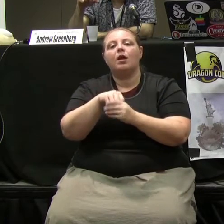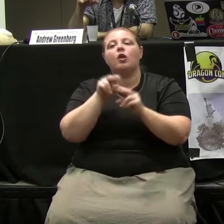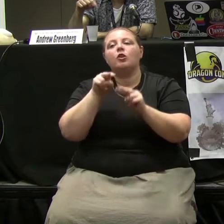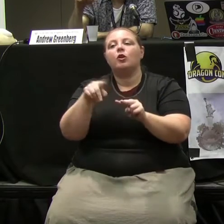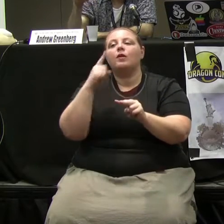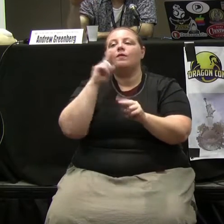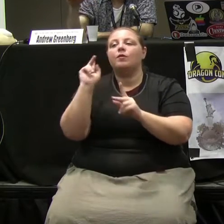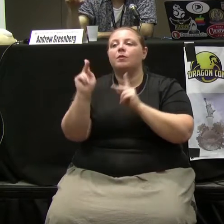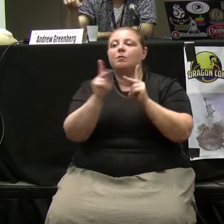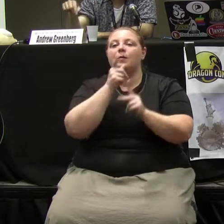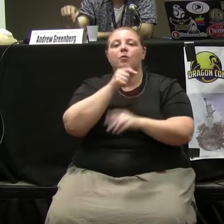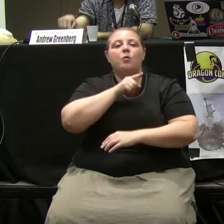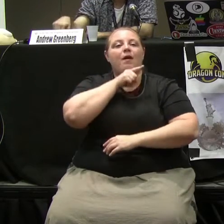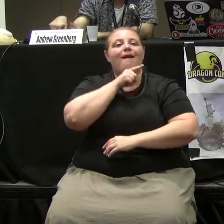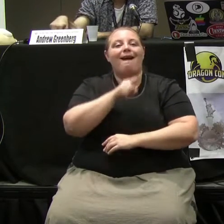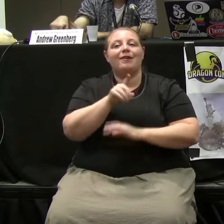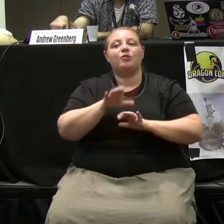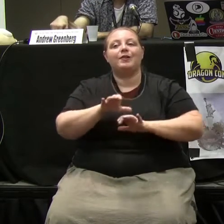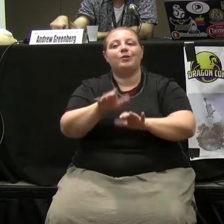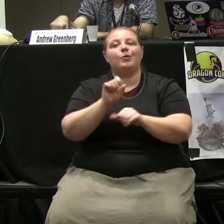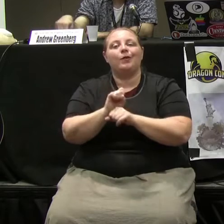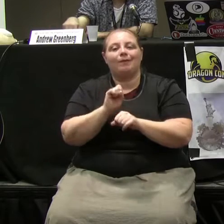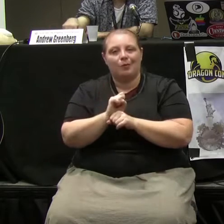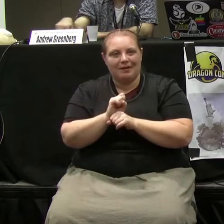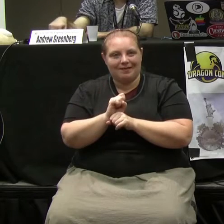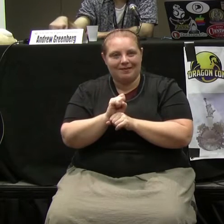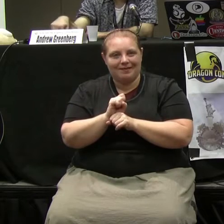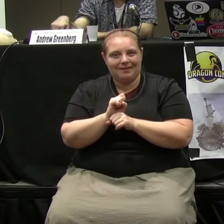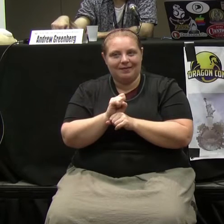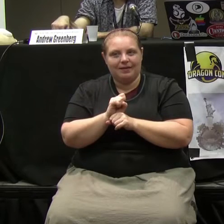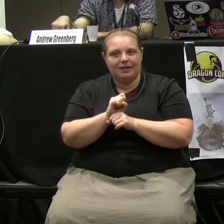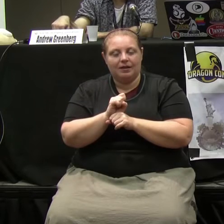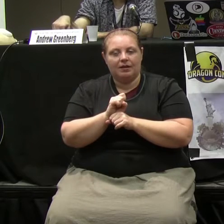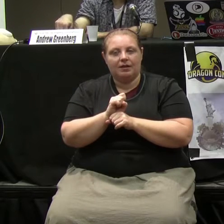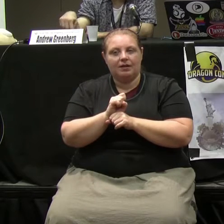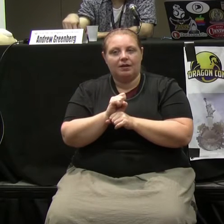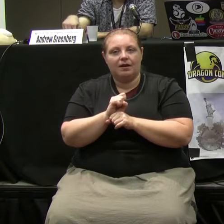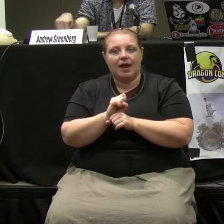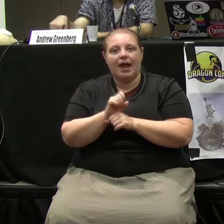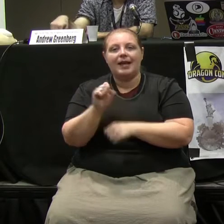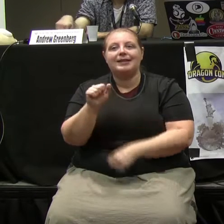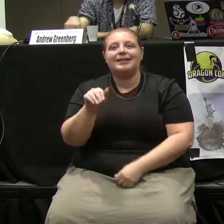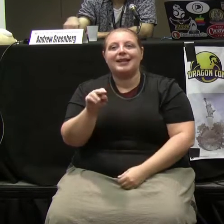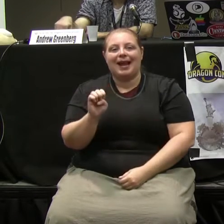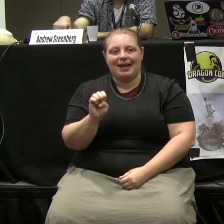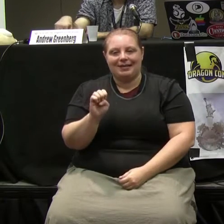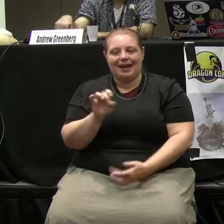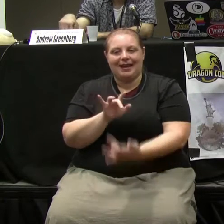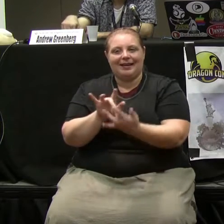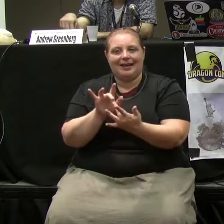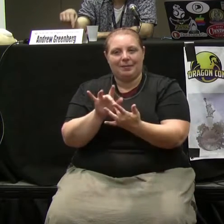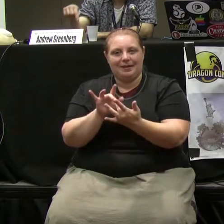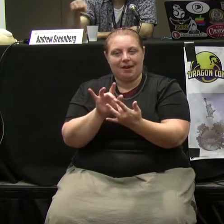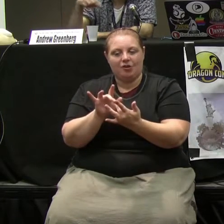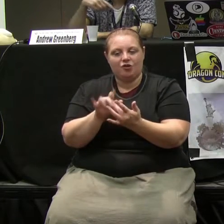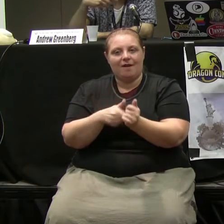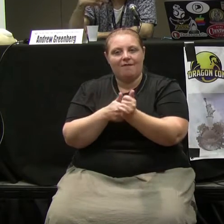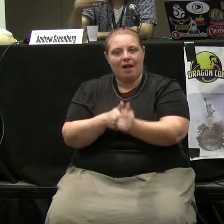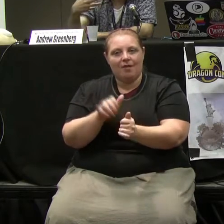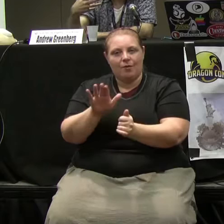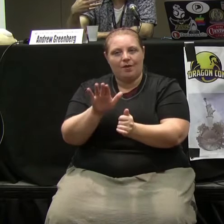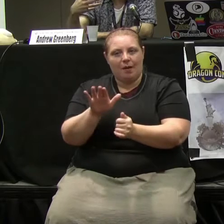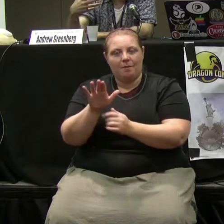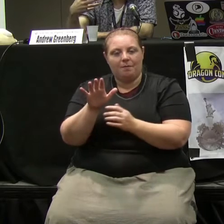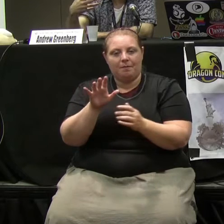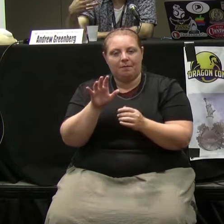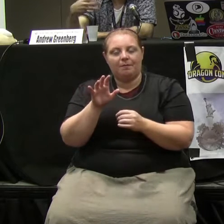the people who are actually doing the work and are actually sane, and keep in touch with them, follow them. And one thing